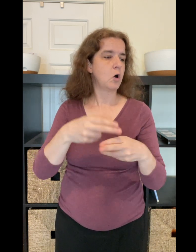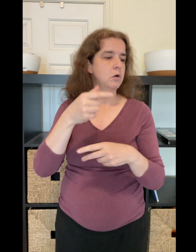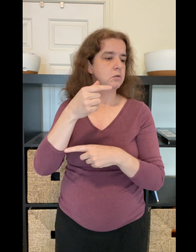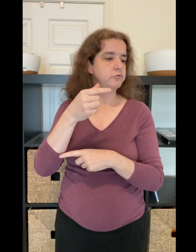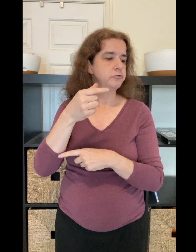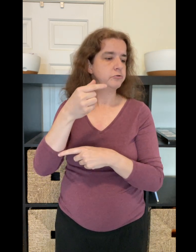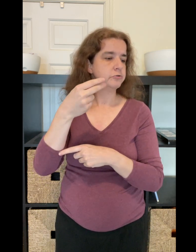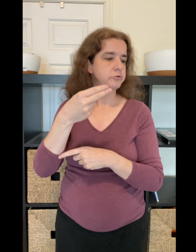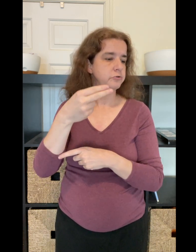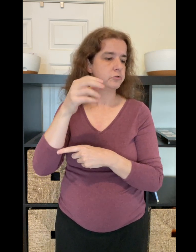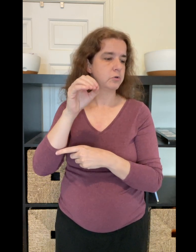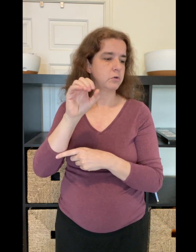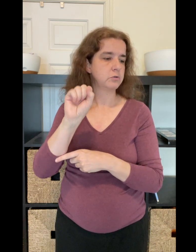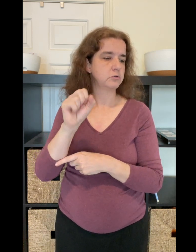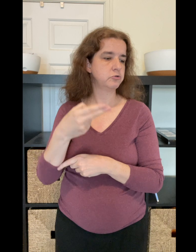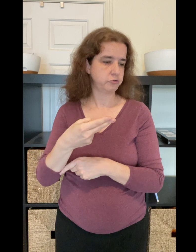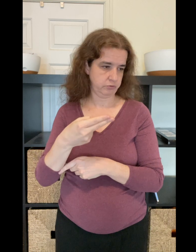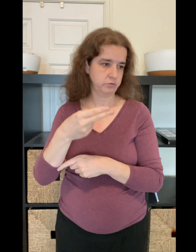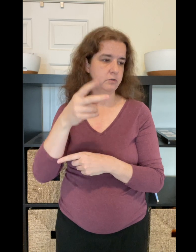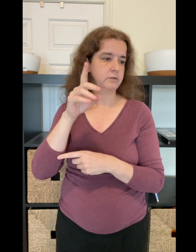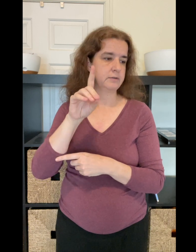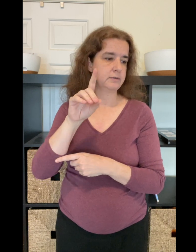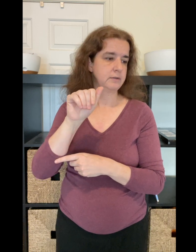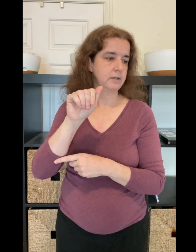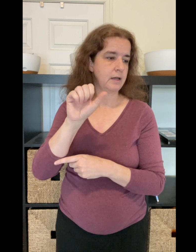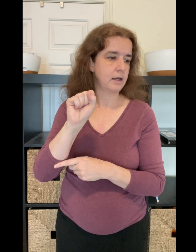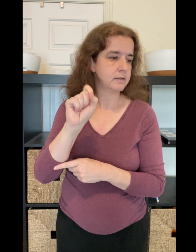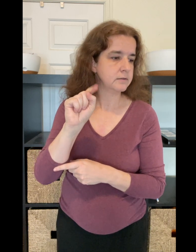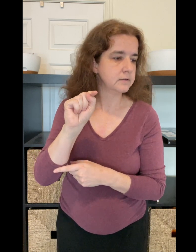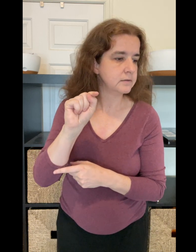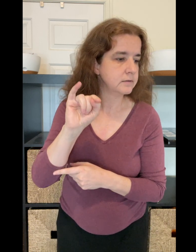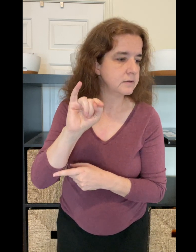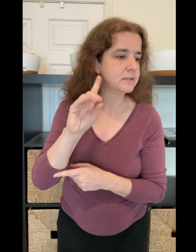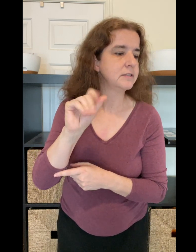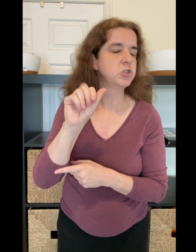not that easy. You have to be able to afford the food too.